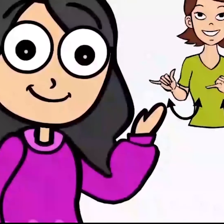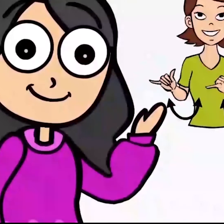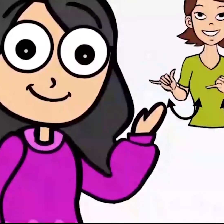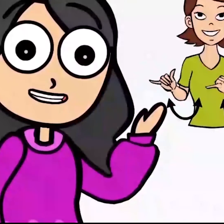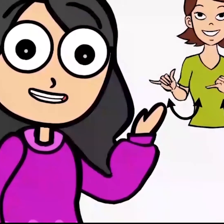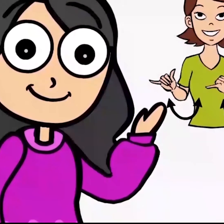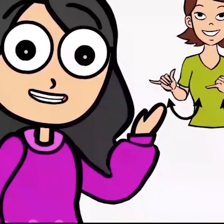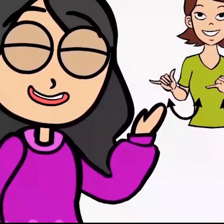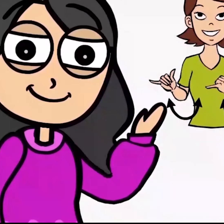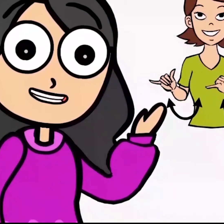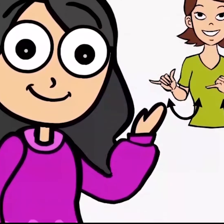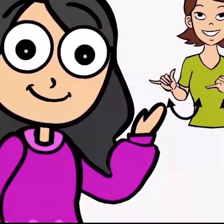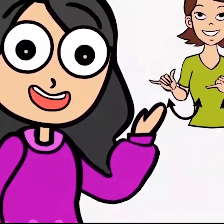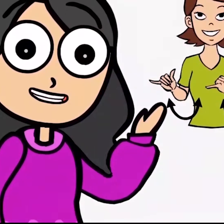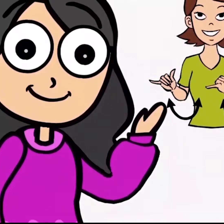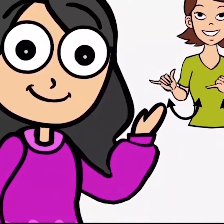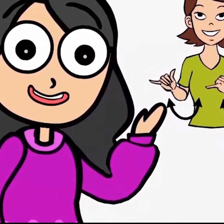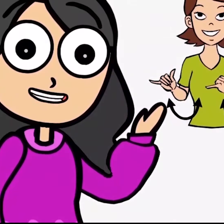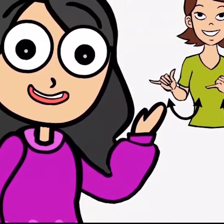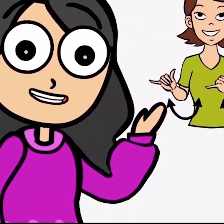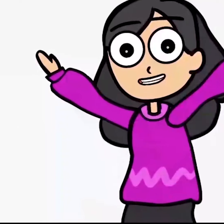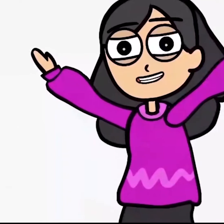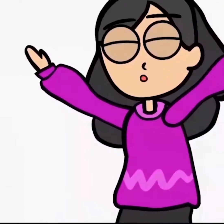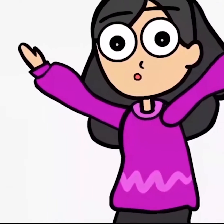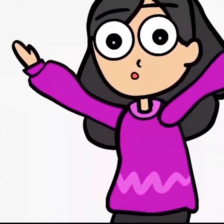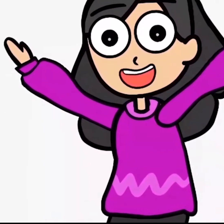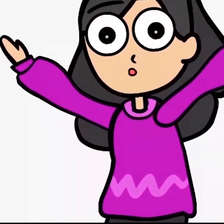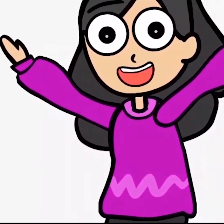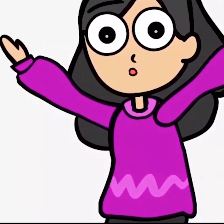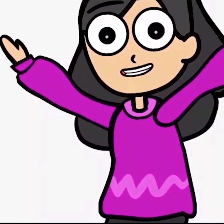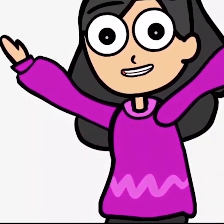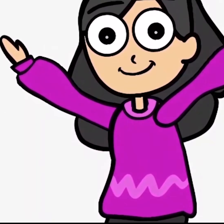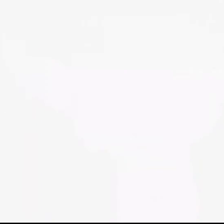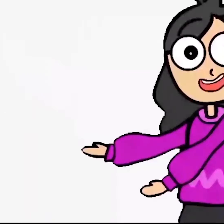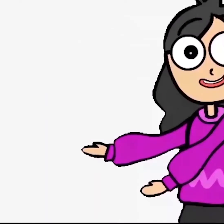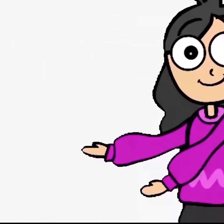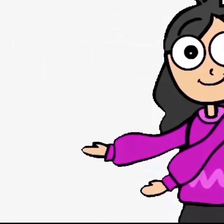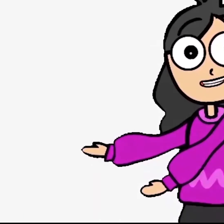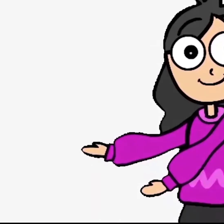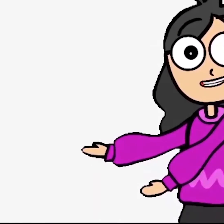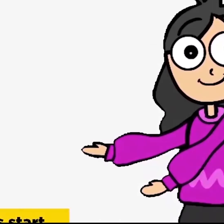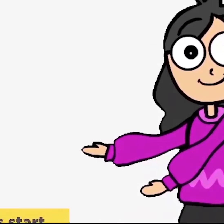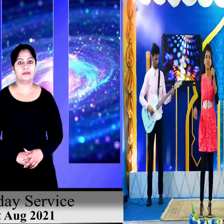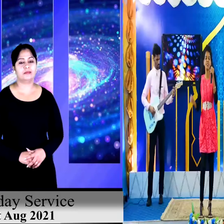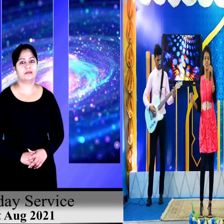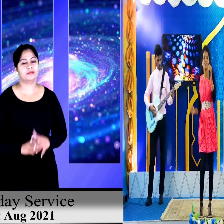Today we are going to learn song in sign language. Hooray! So come on, let's